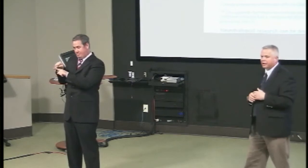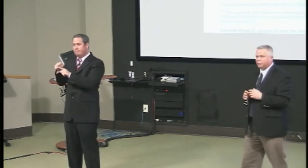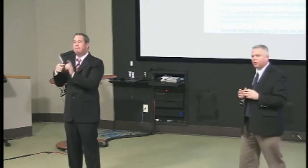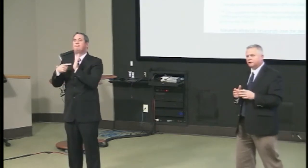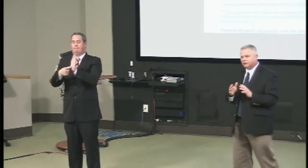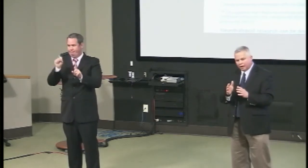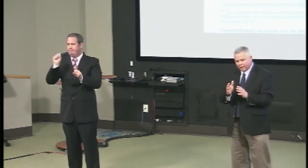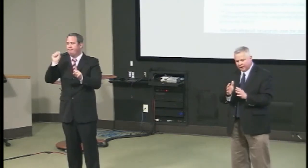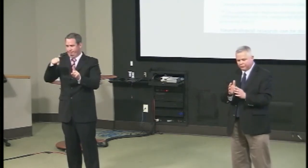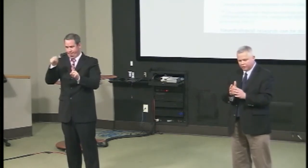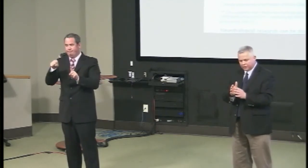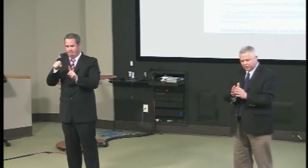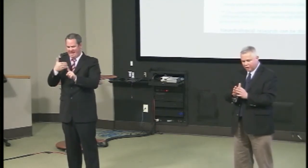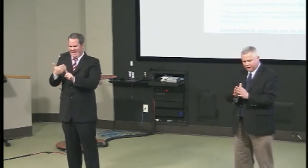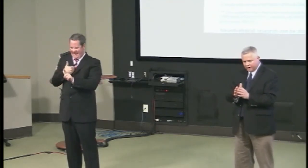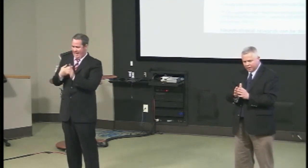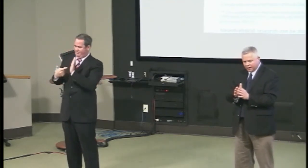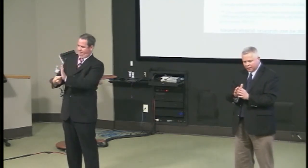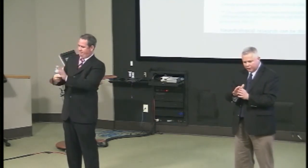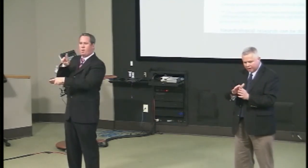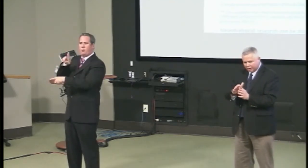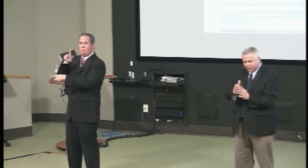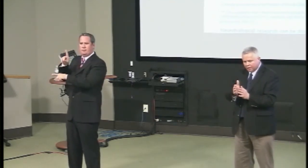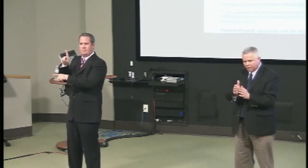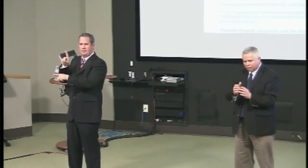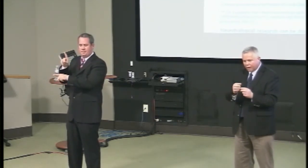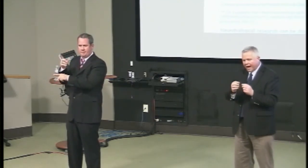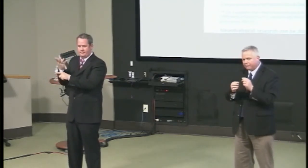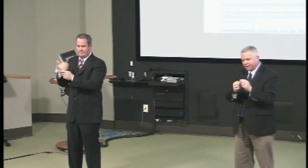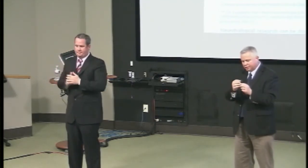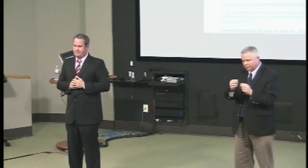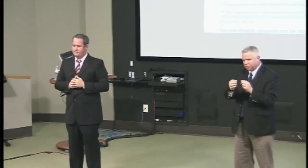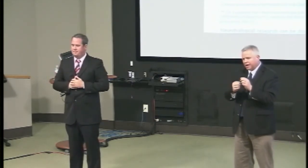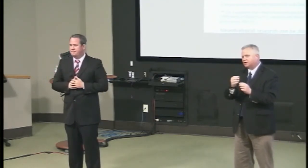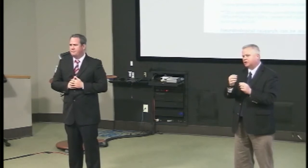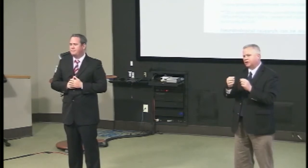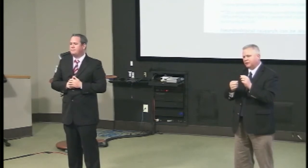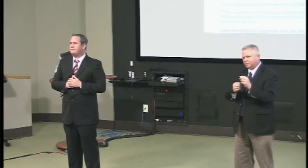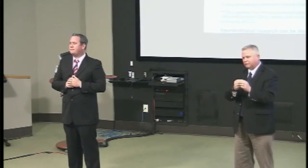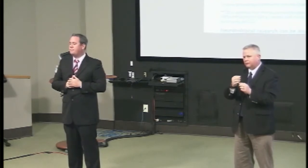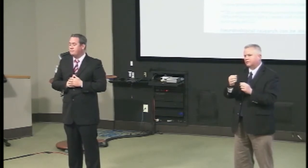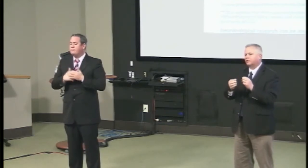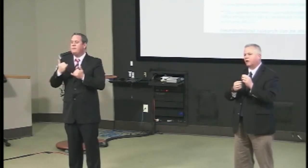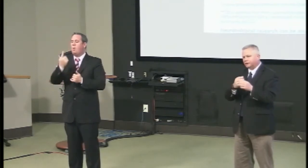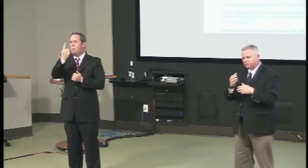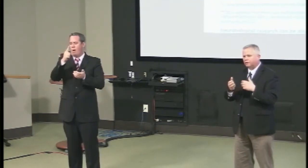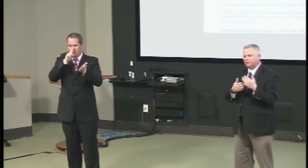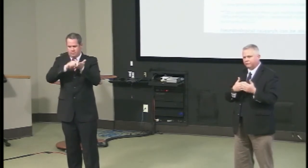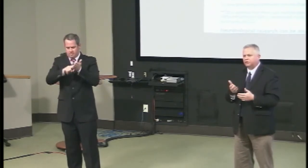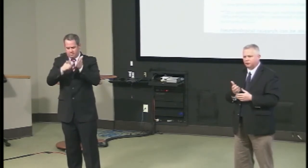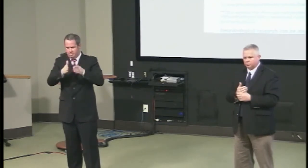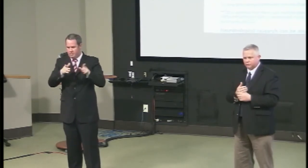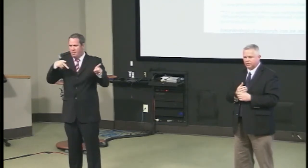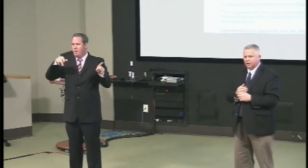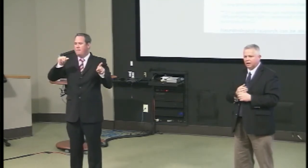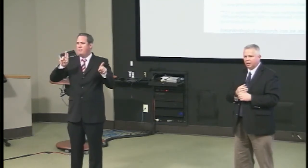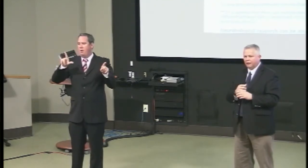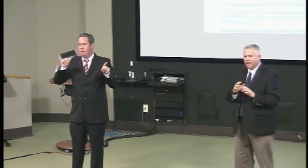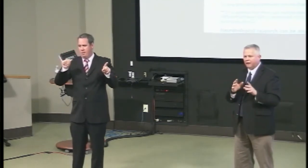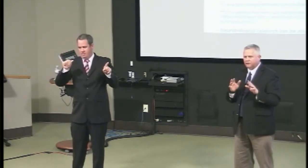Folks like Paula Talal have focused on the rapid changing auditory